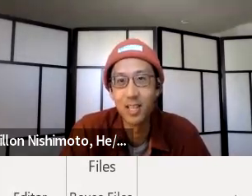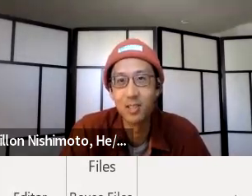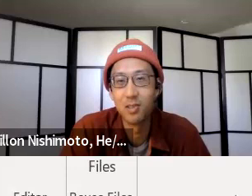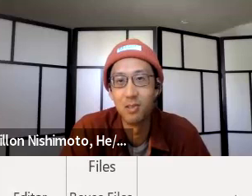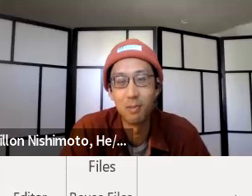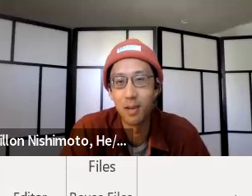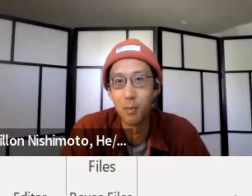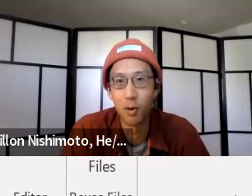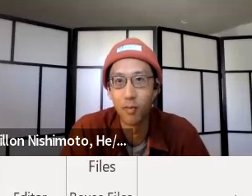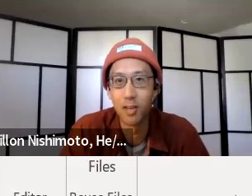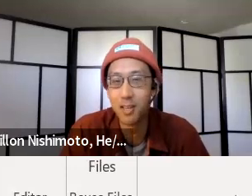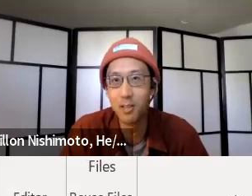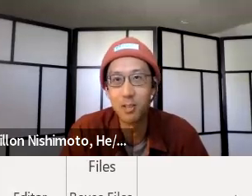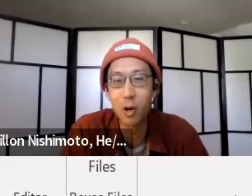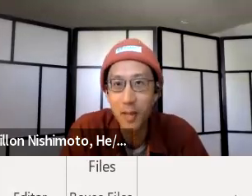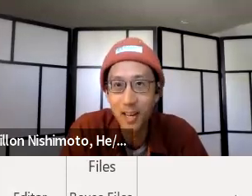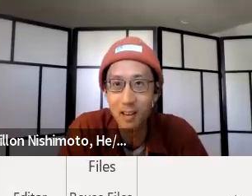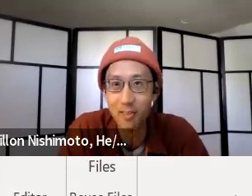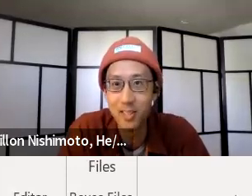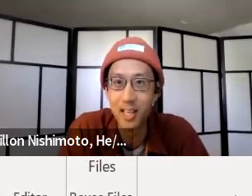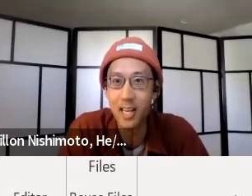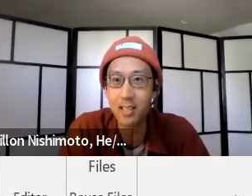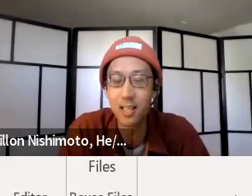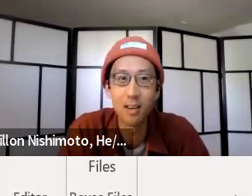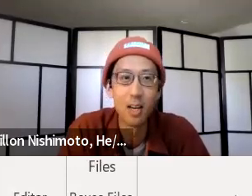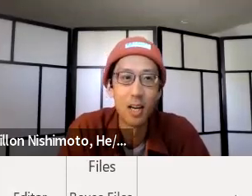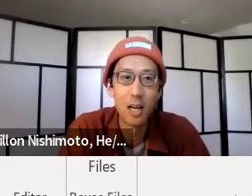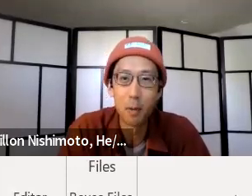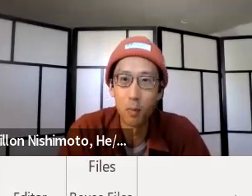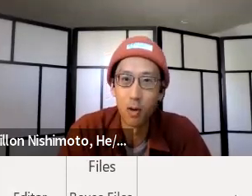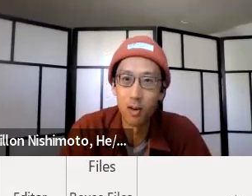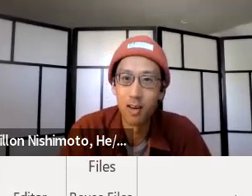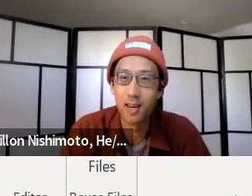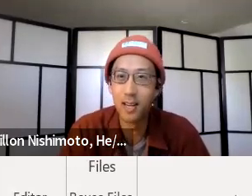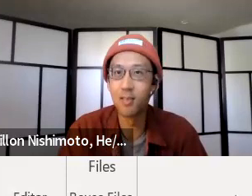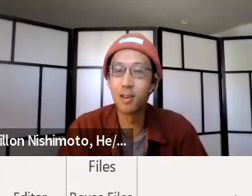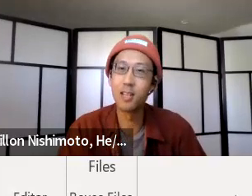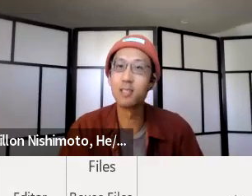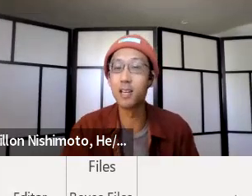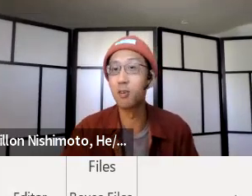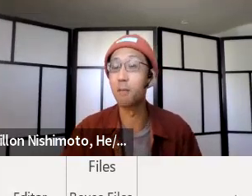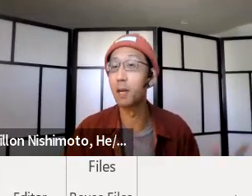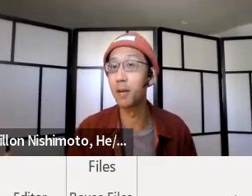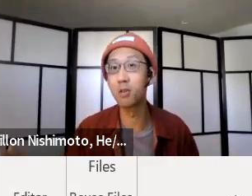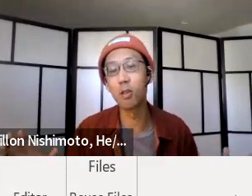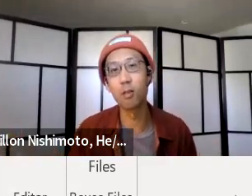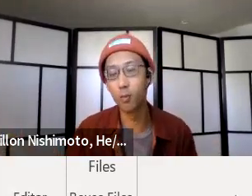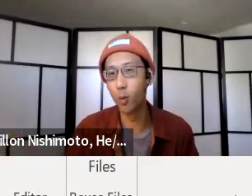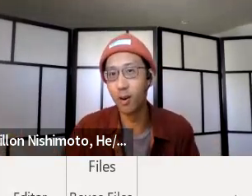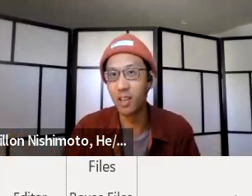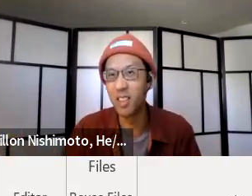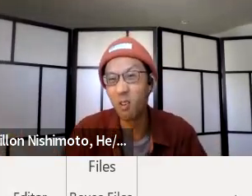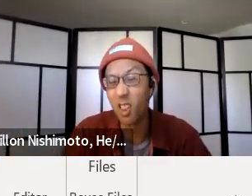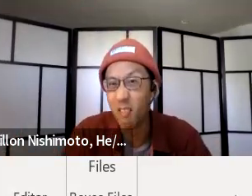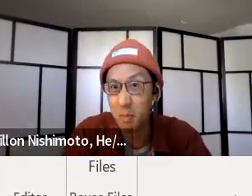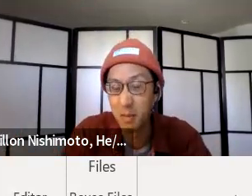trying to get to more of a utopia of societies here? But there is like sort of that big picture